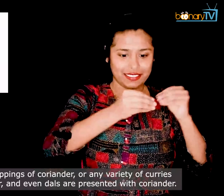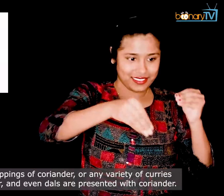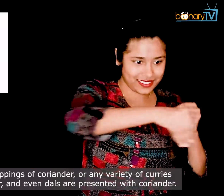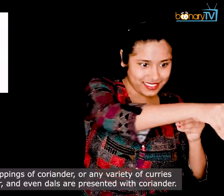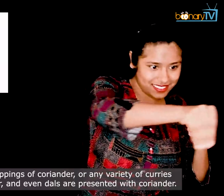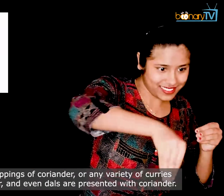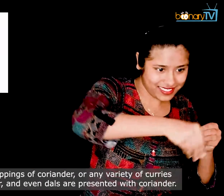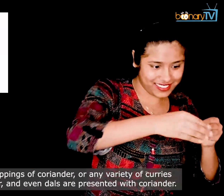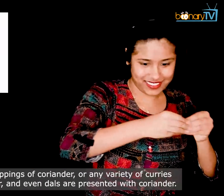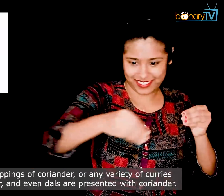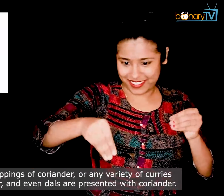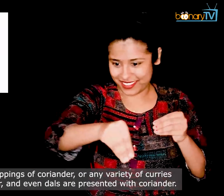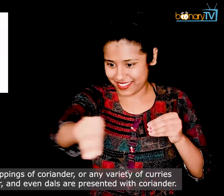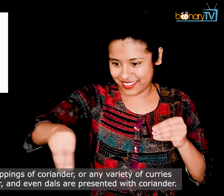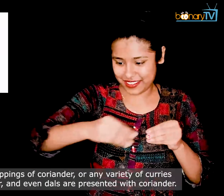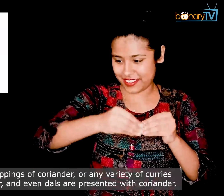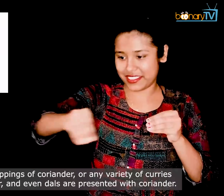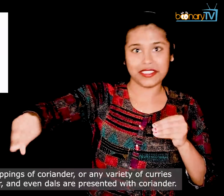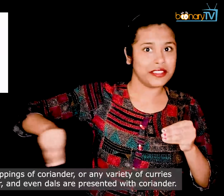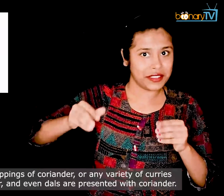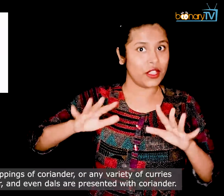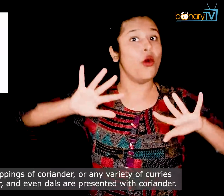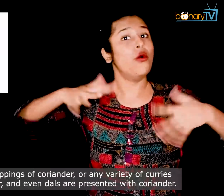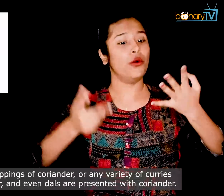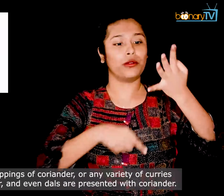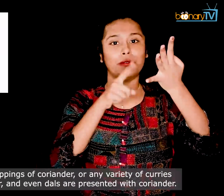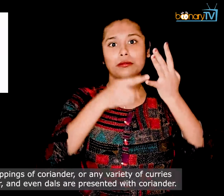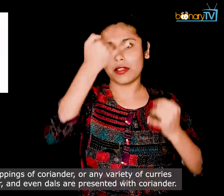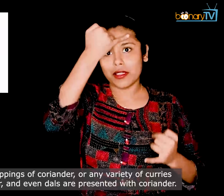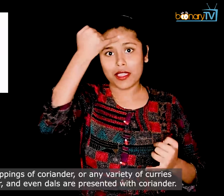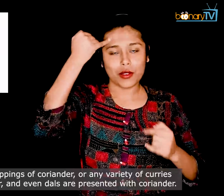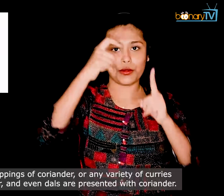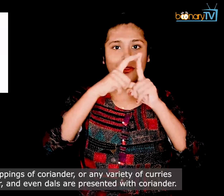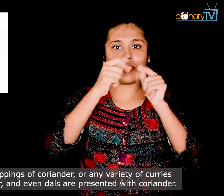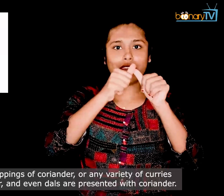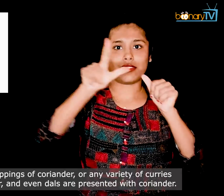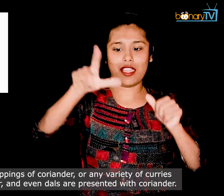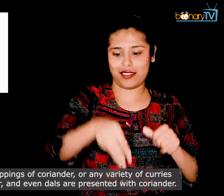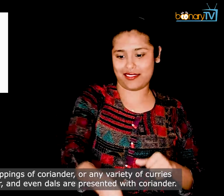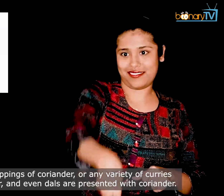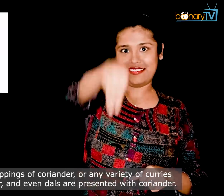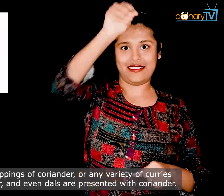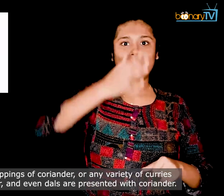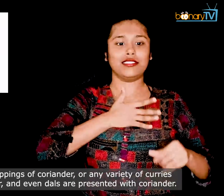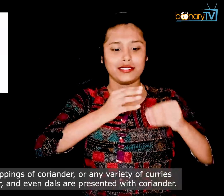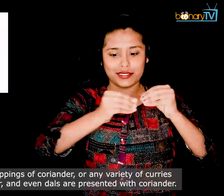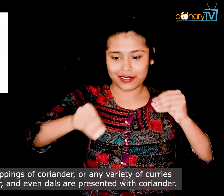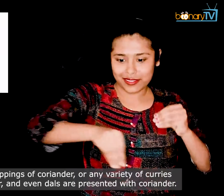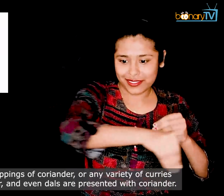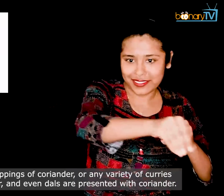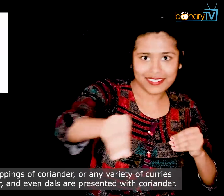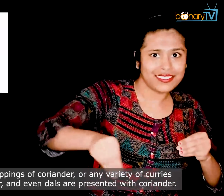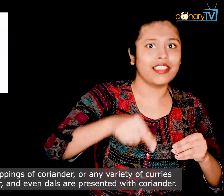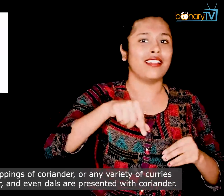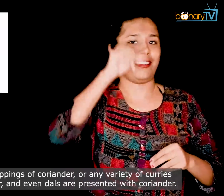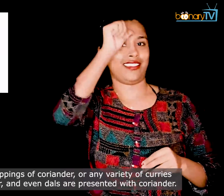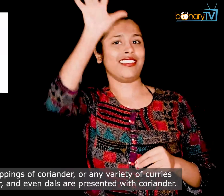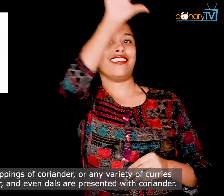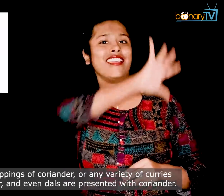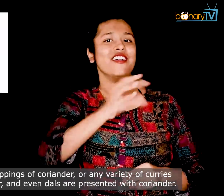curries that have coriander, and even dals are presented with coriander.